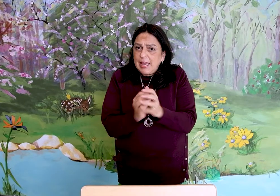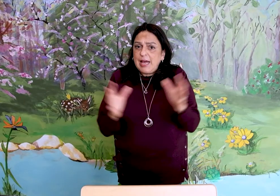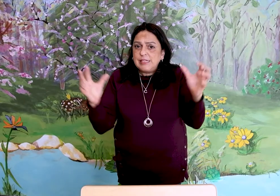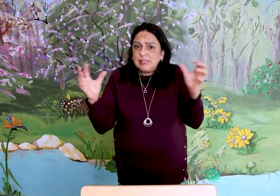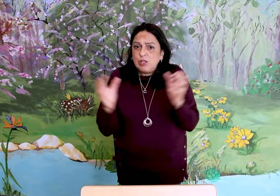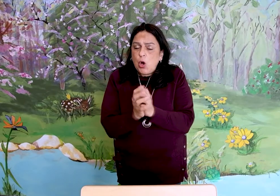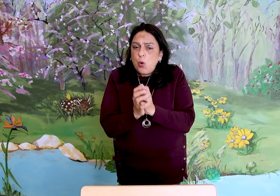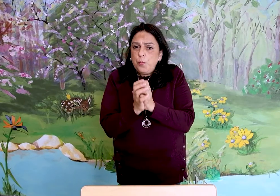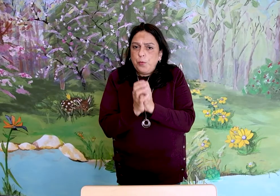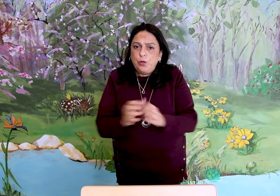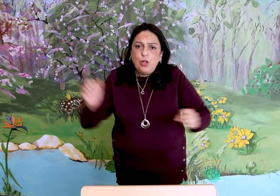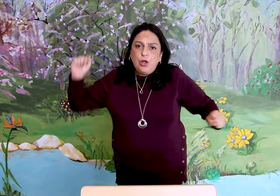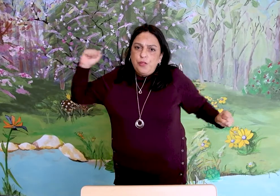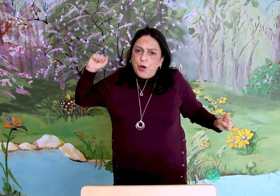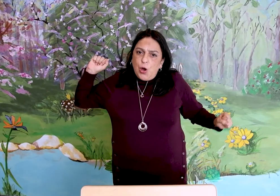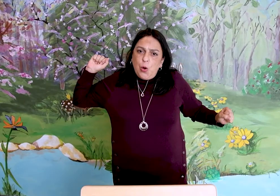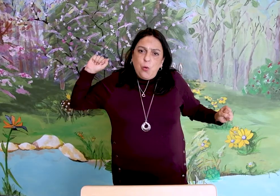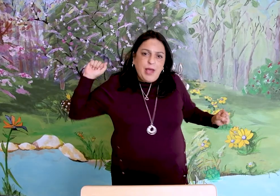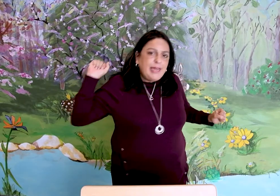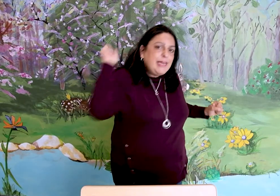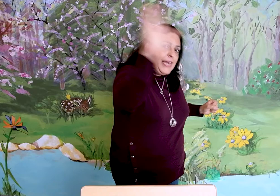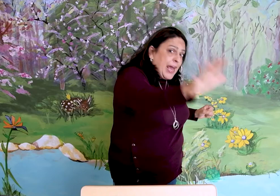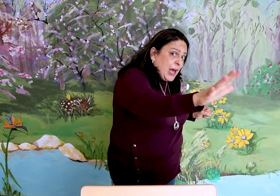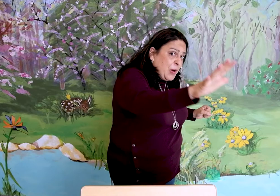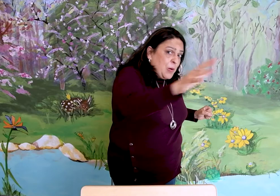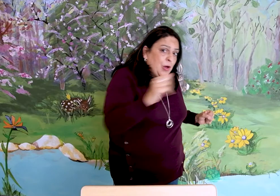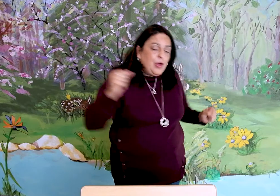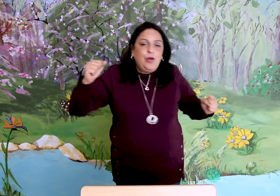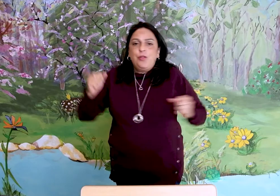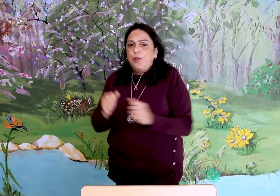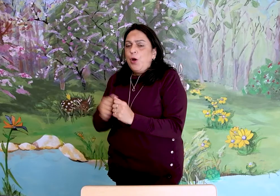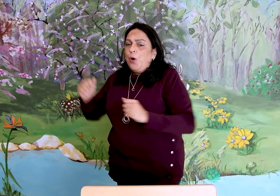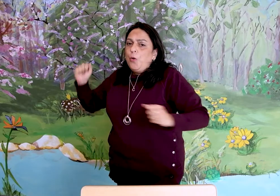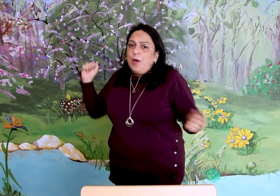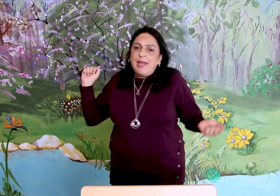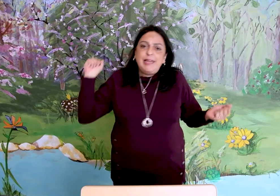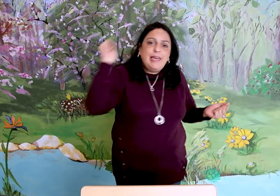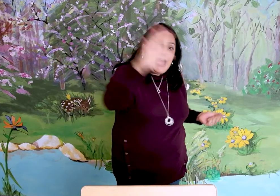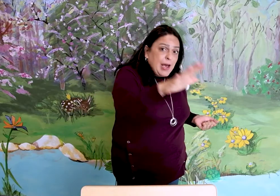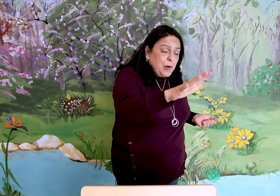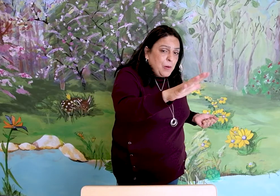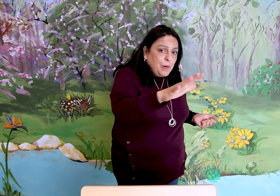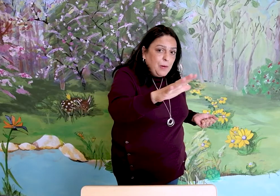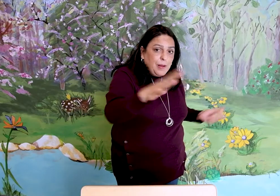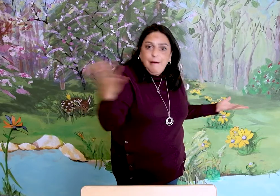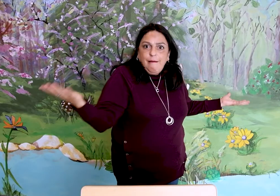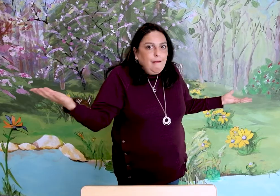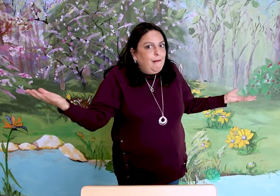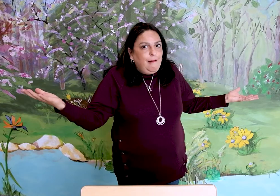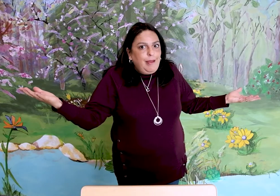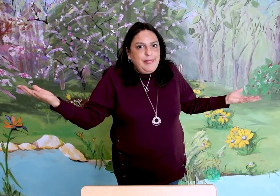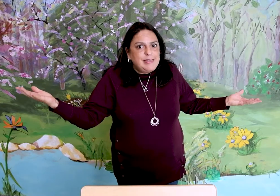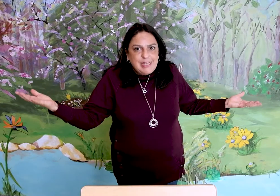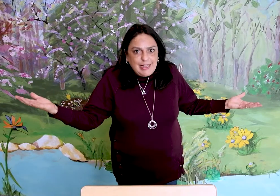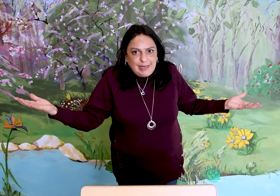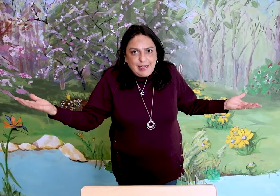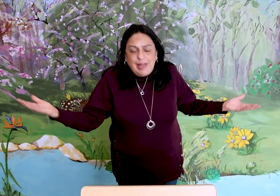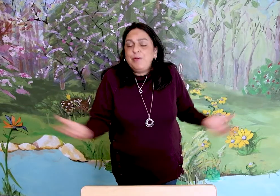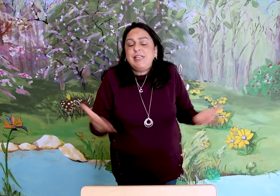a snowball, throw it now, throw it now. And that's it, and we sing it